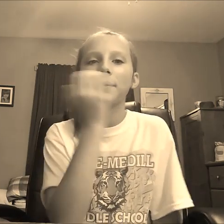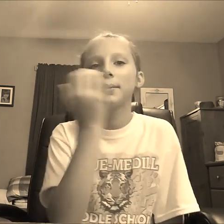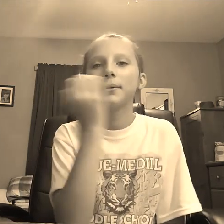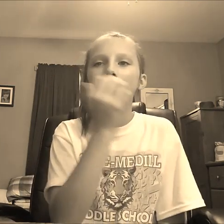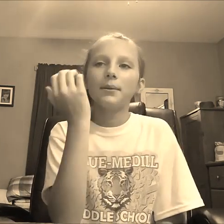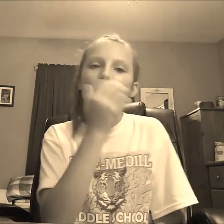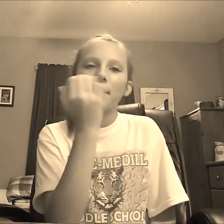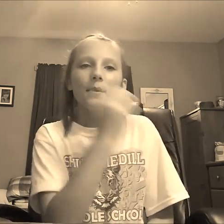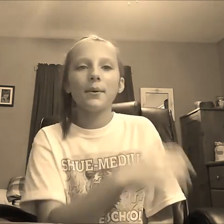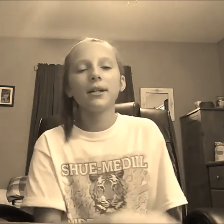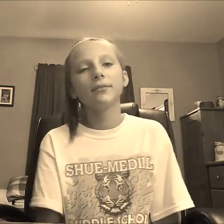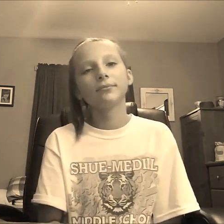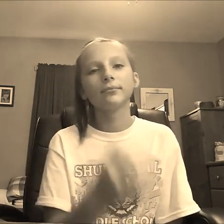no